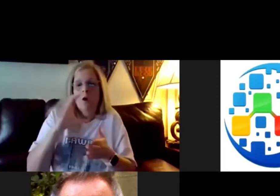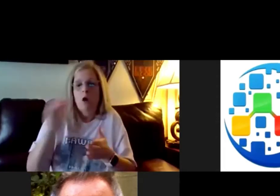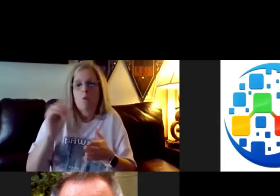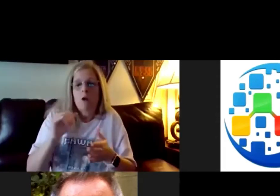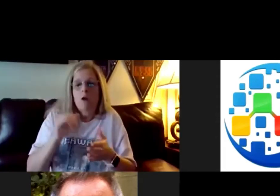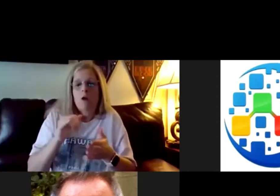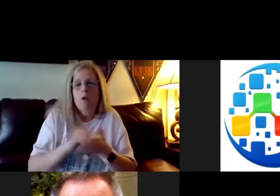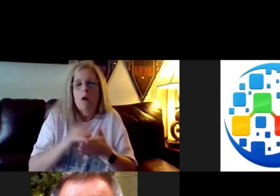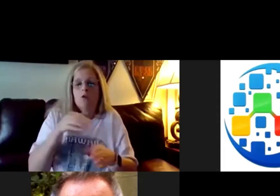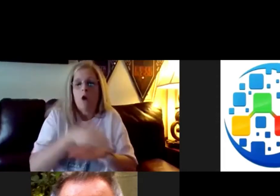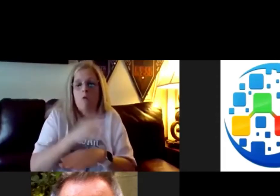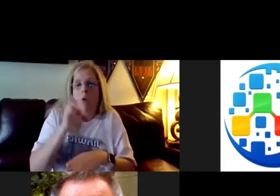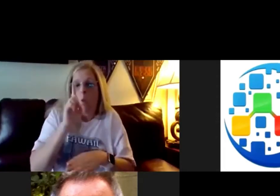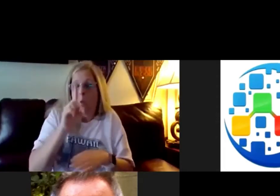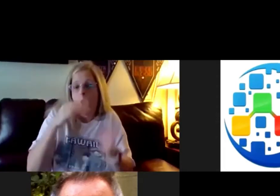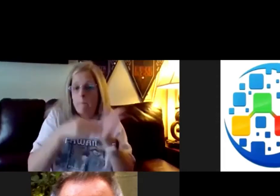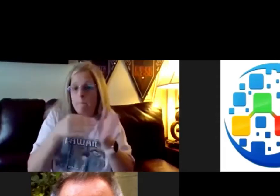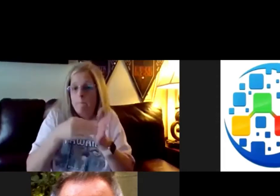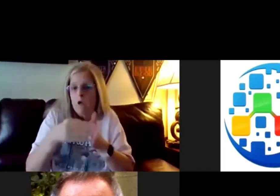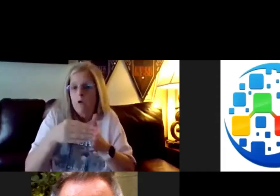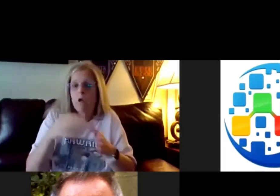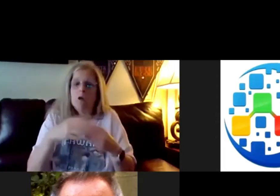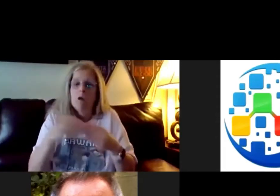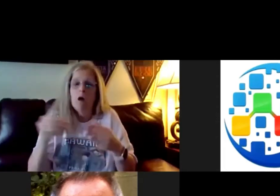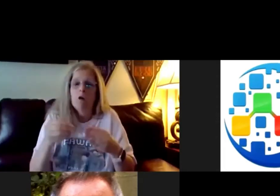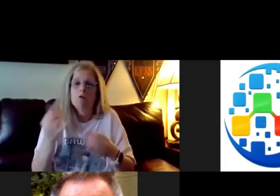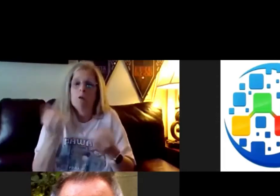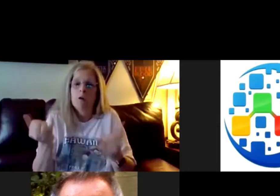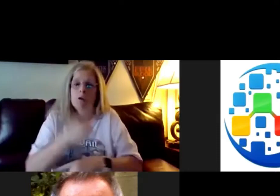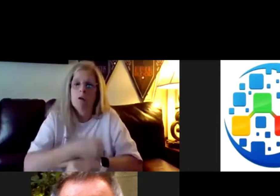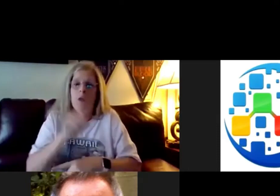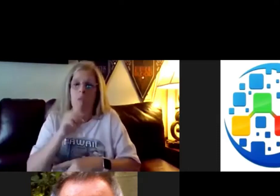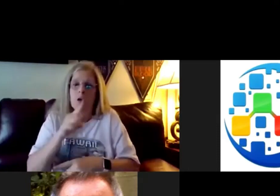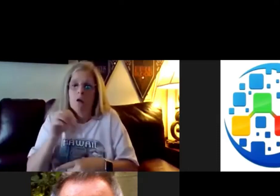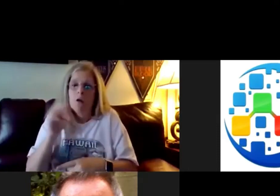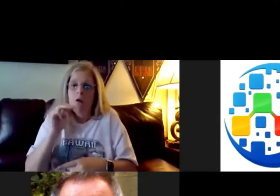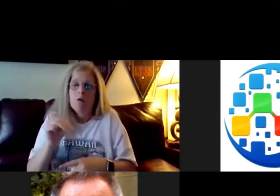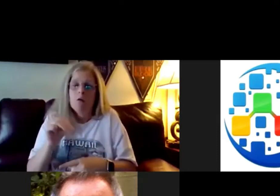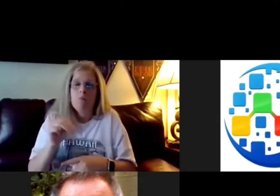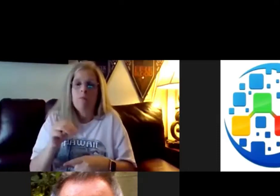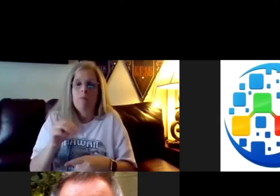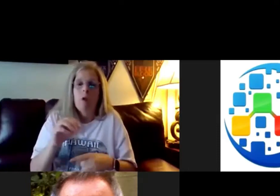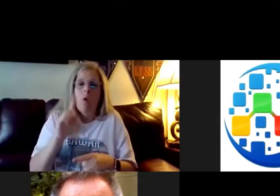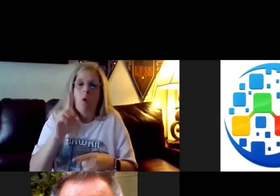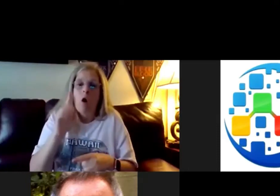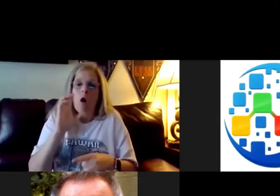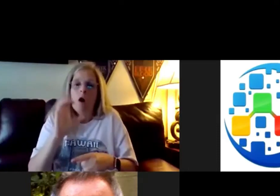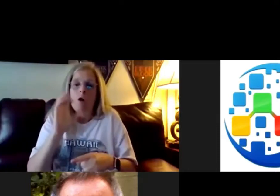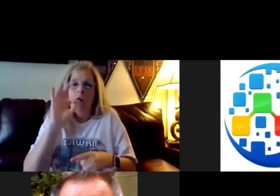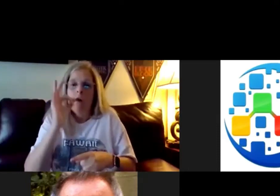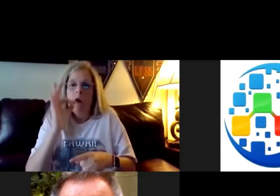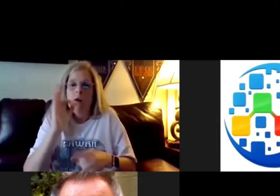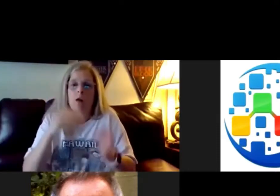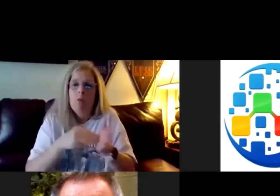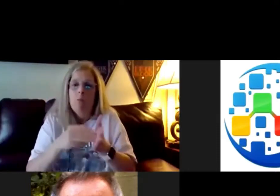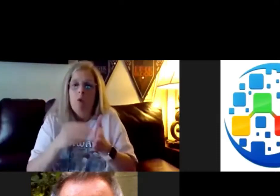over $1 billion. And today, Zoom does about $119 billion a year.